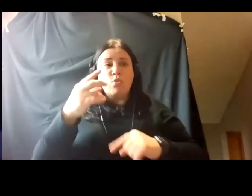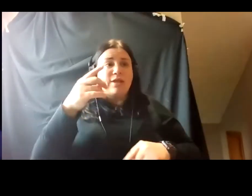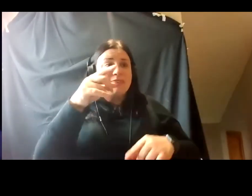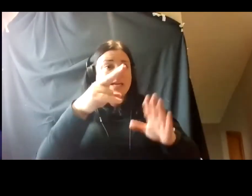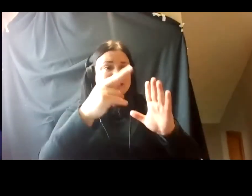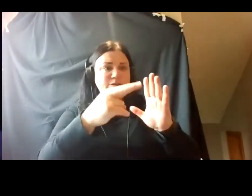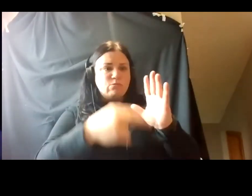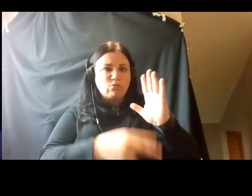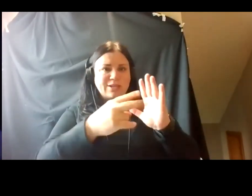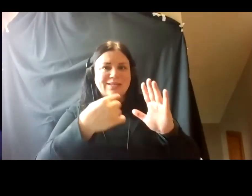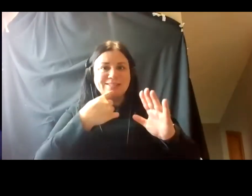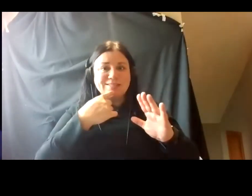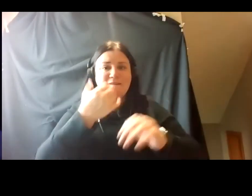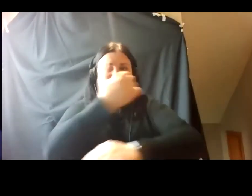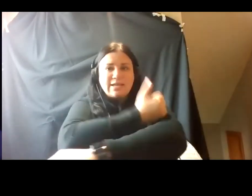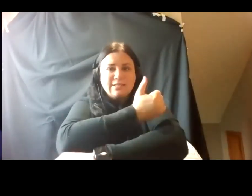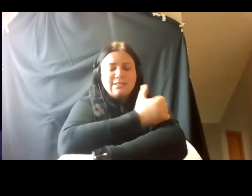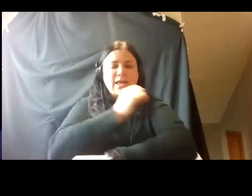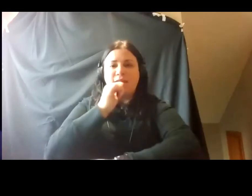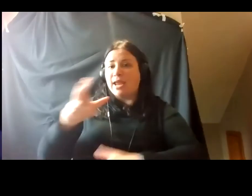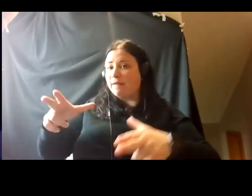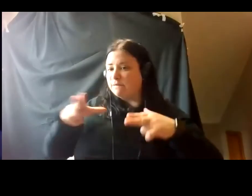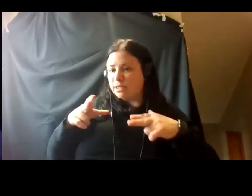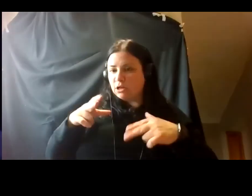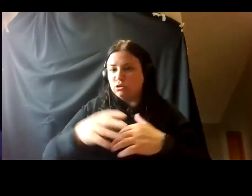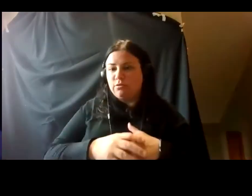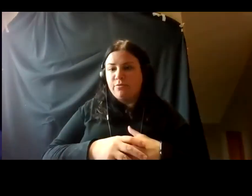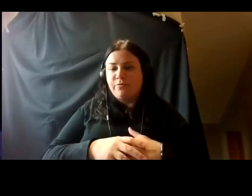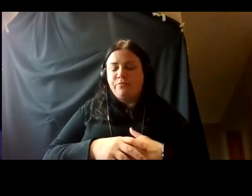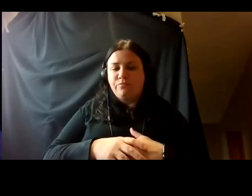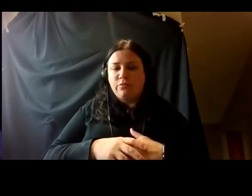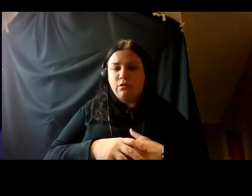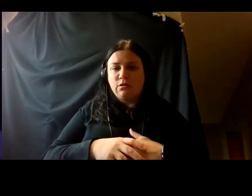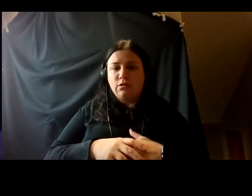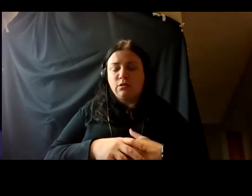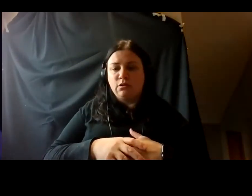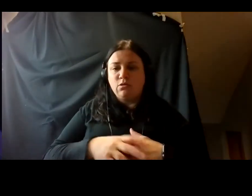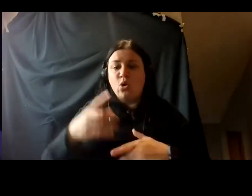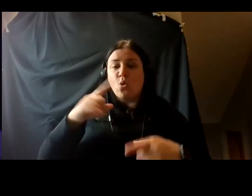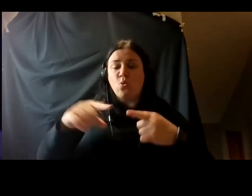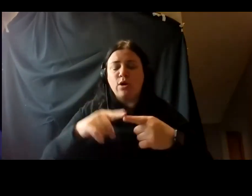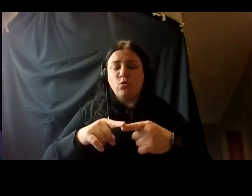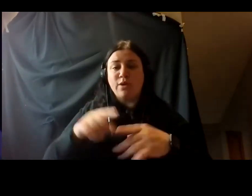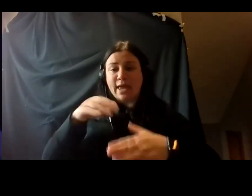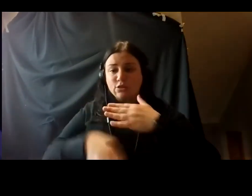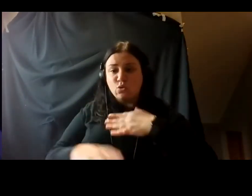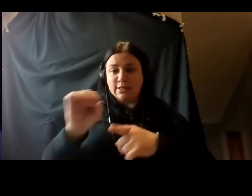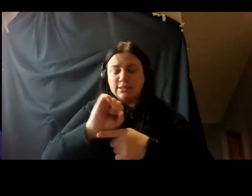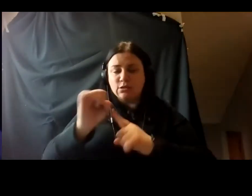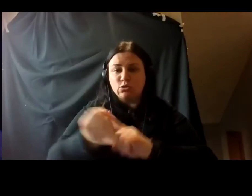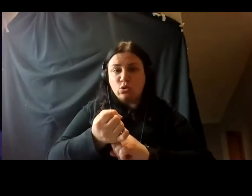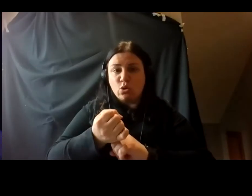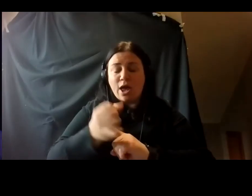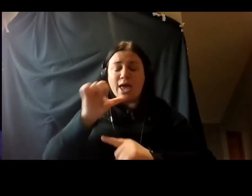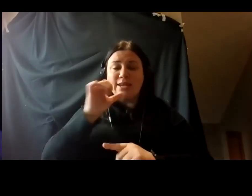could be a dangerous and a scary thing, especially when we're dealing possibly with clients or coworkers, when we go into a situation without asking